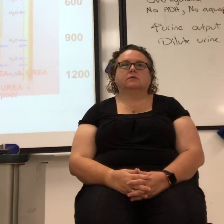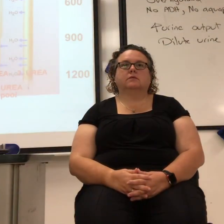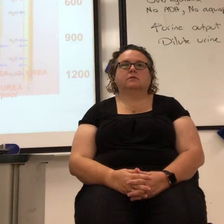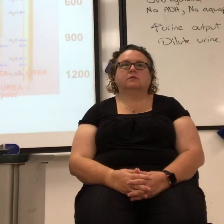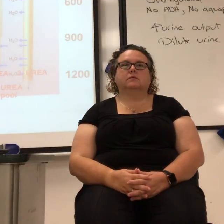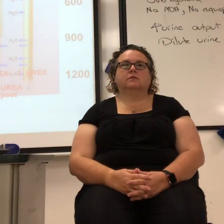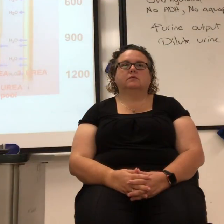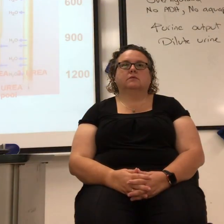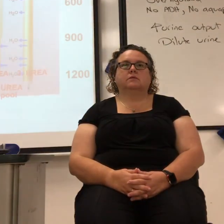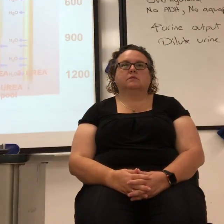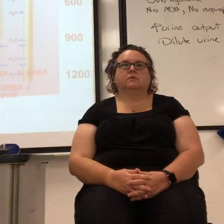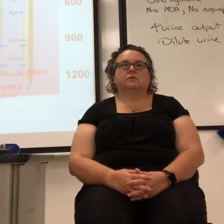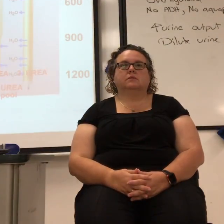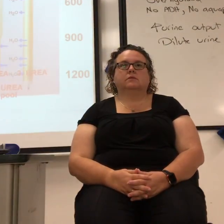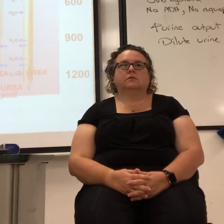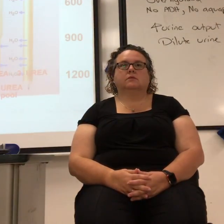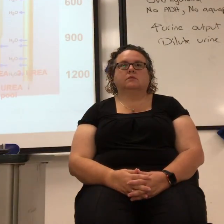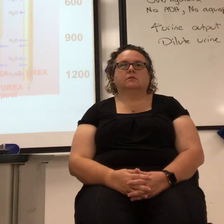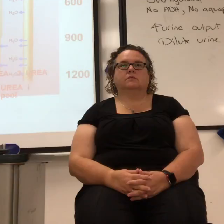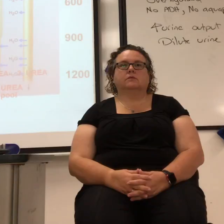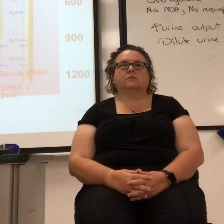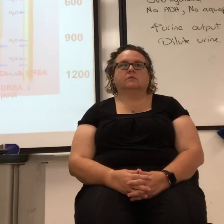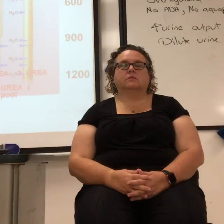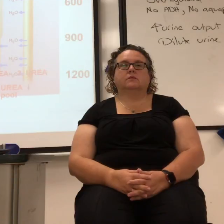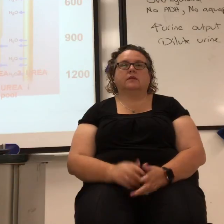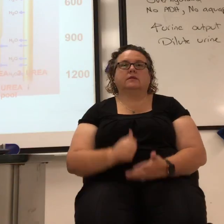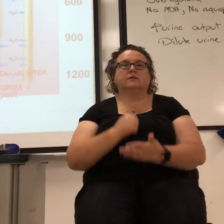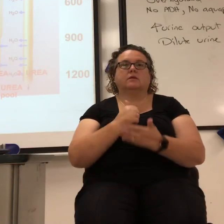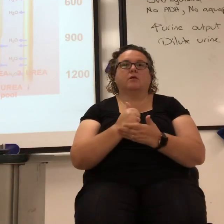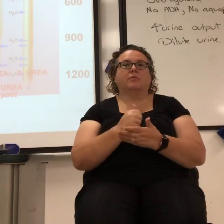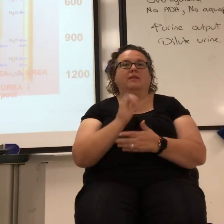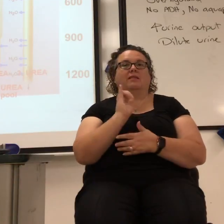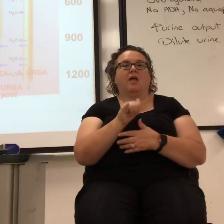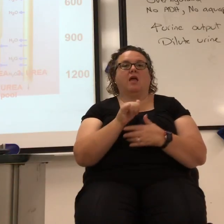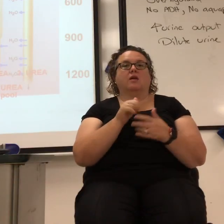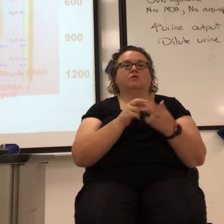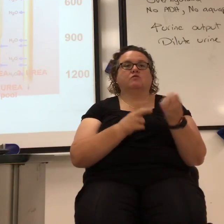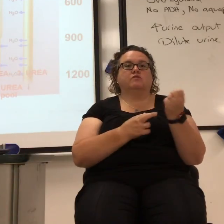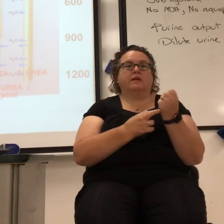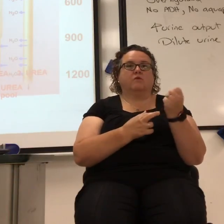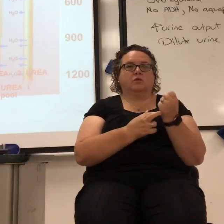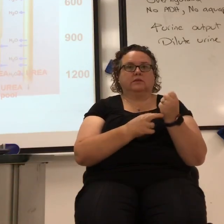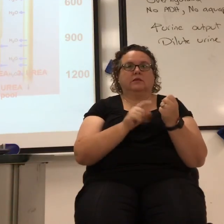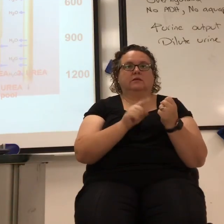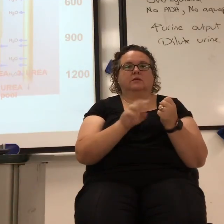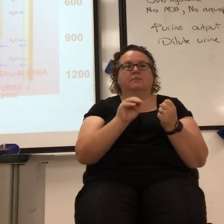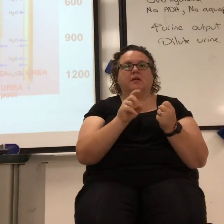This urea recycling, it's helping to, that reinforces the medullary